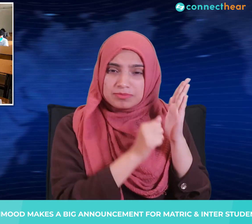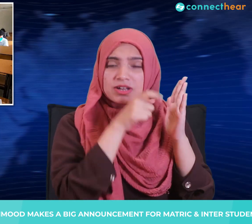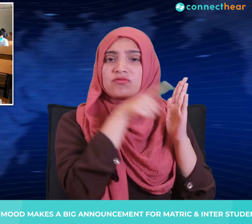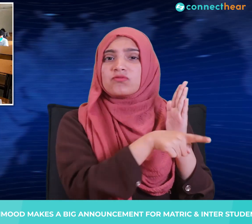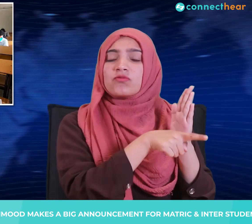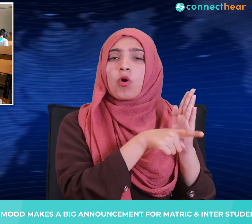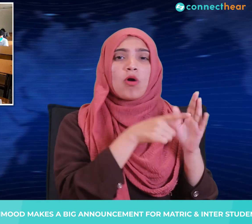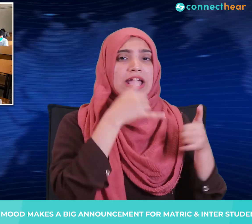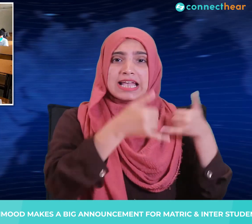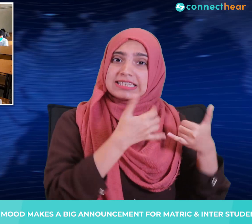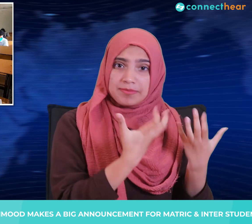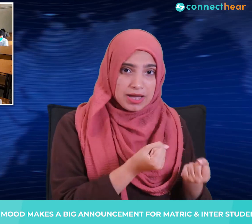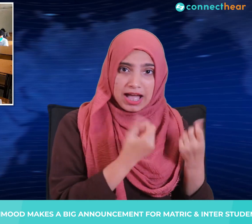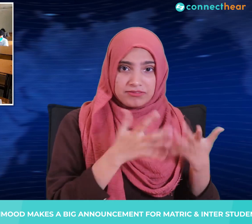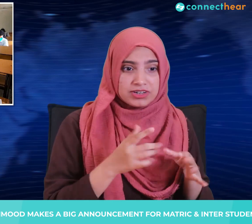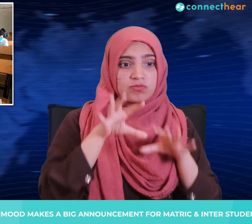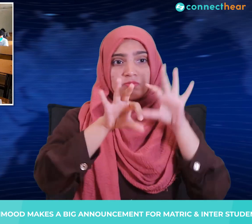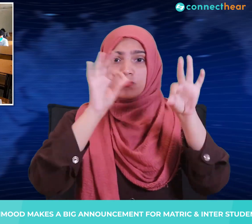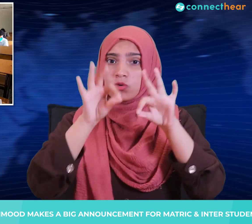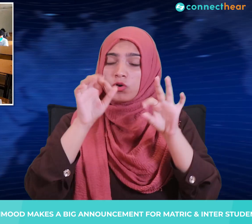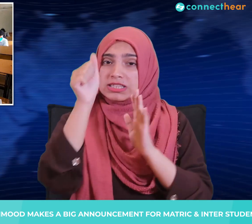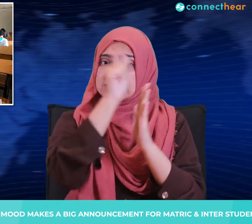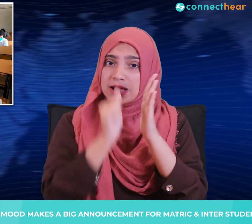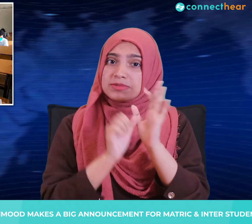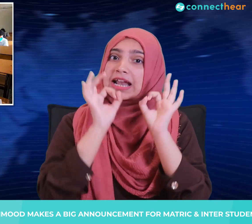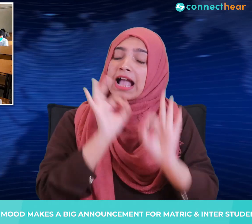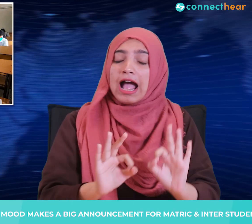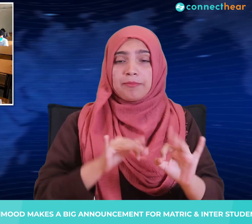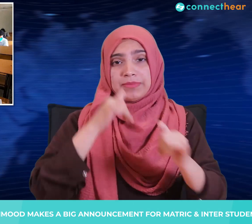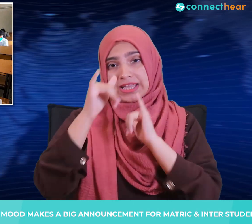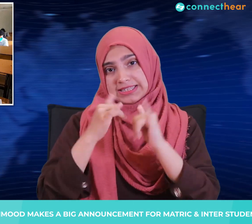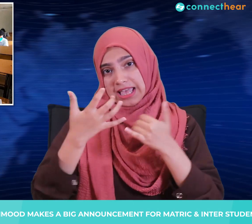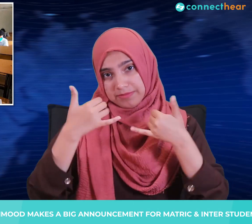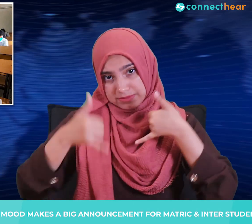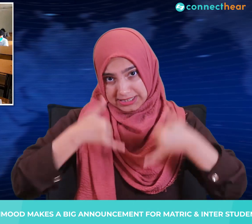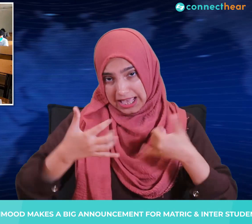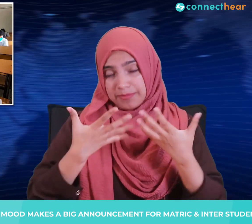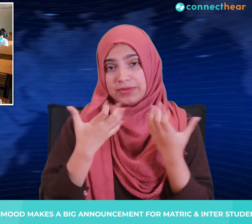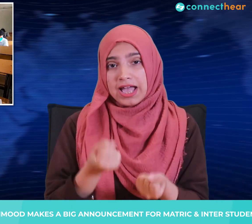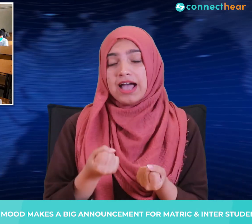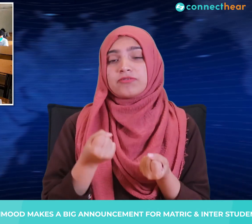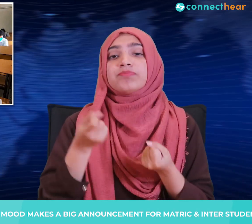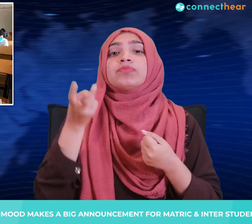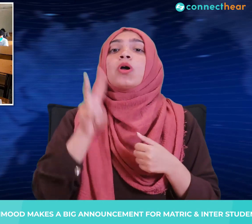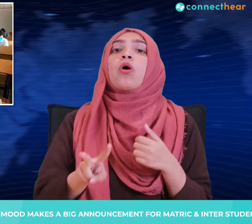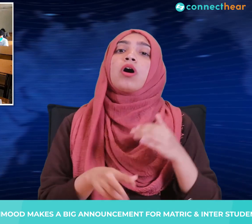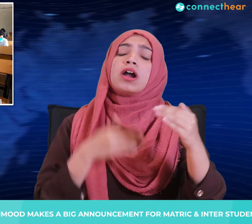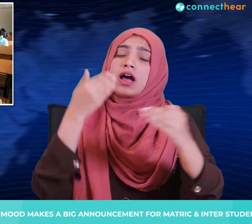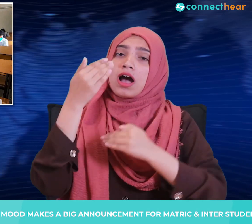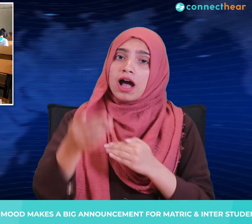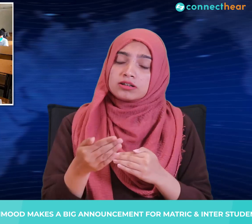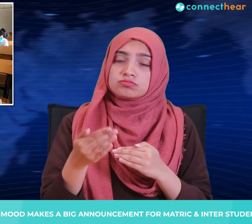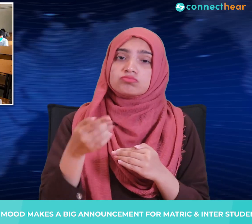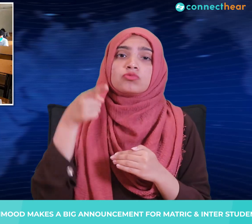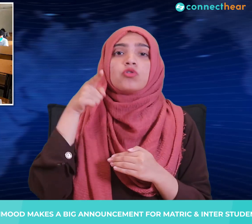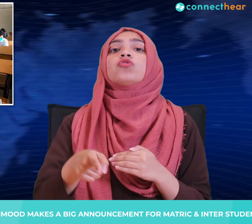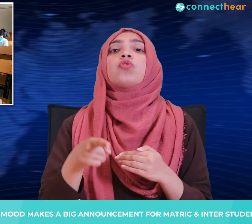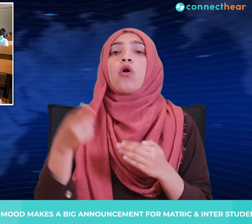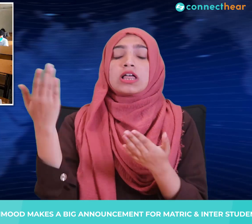only have to appear in the exams for elective subjects. Maintaining the earlier decision with a new insertion, the Education Ministry